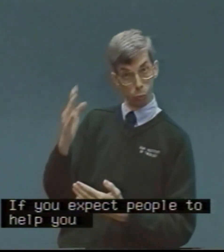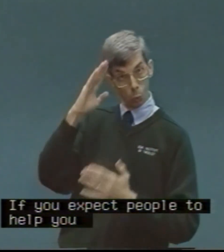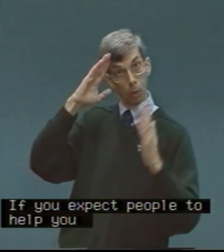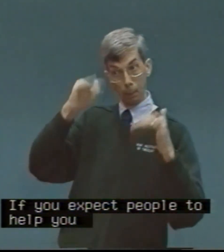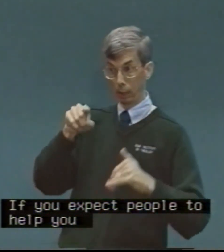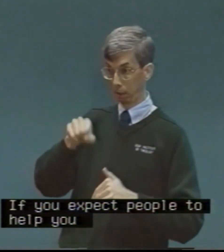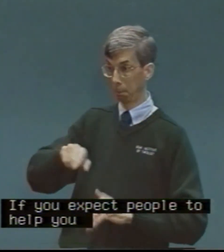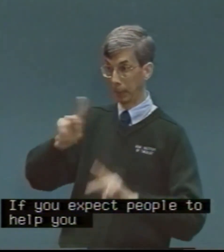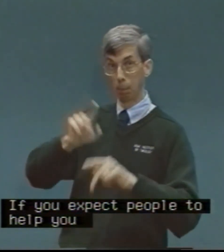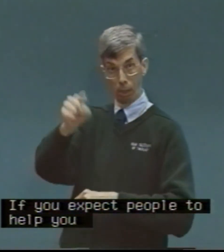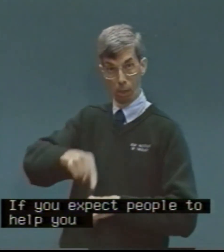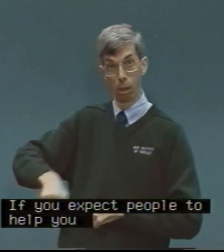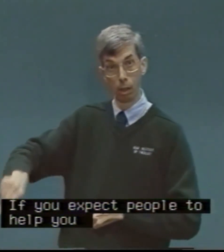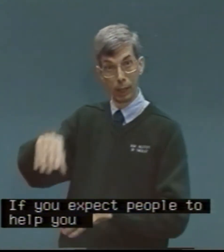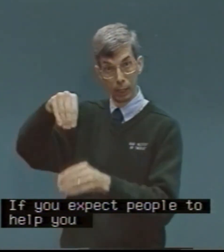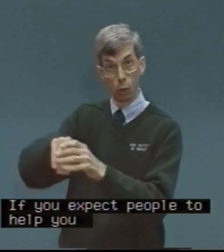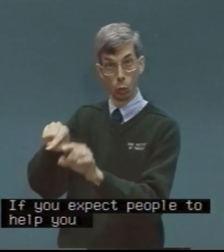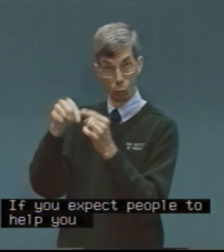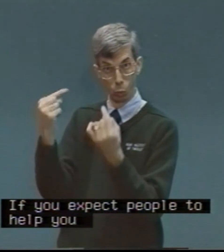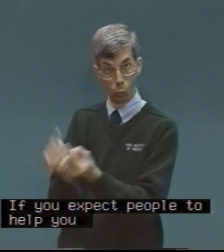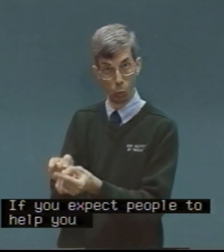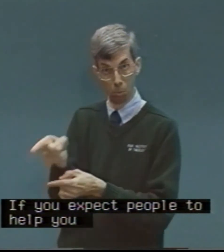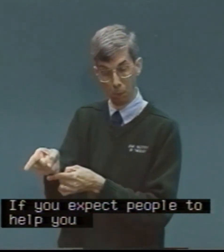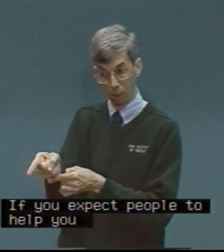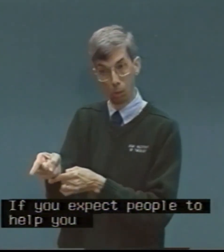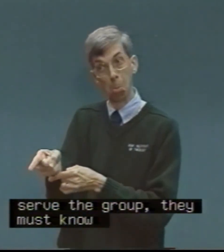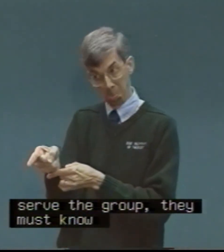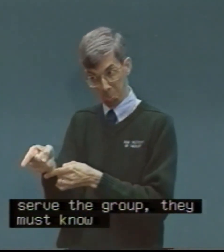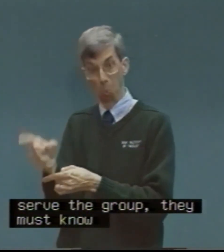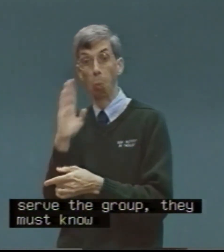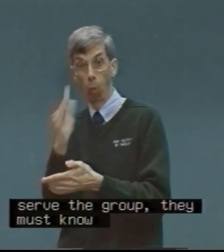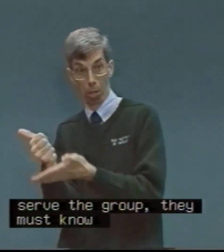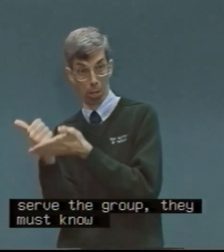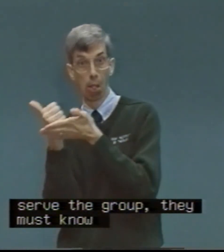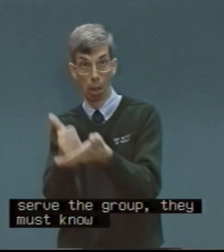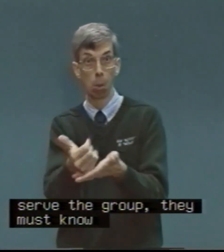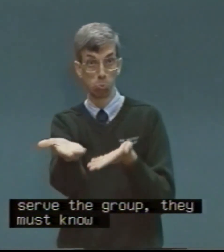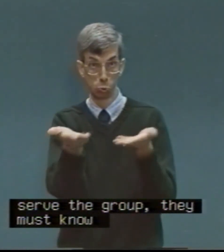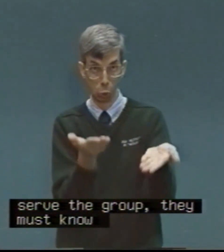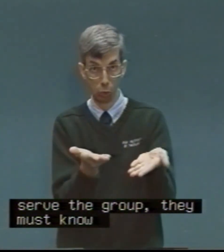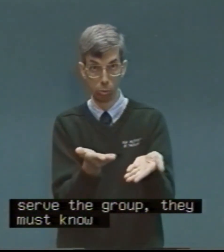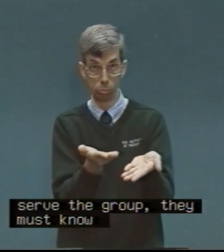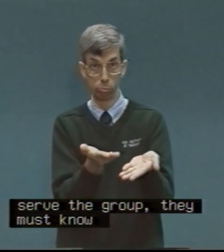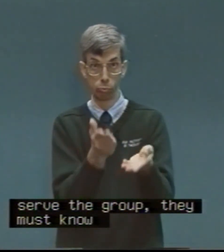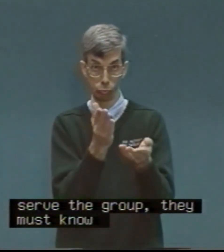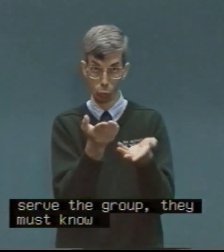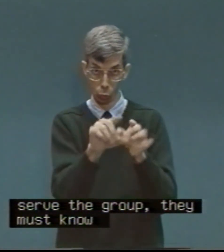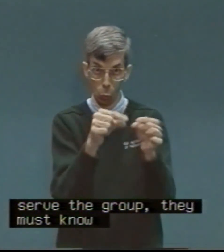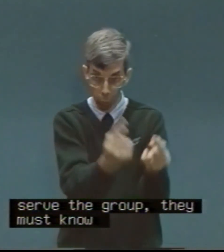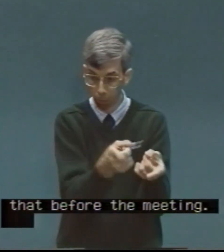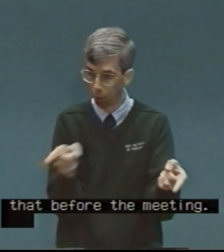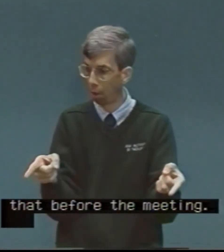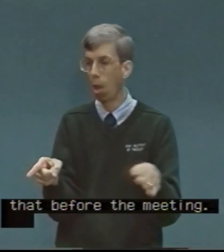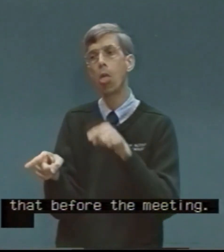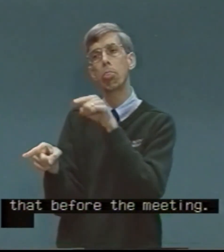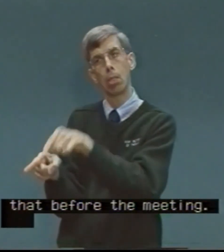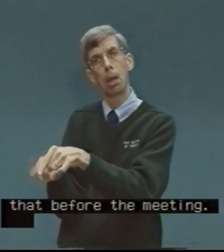people to help you serve the group, they must know that